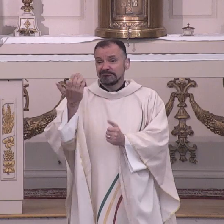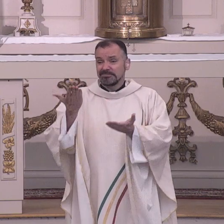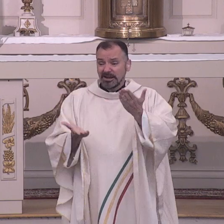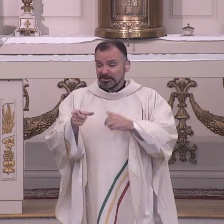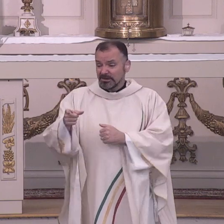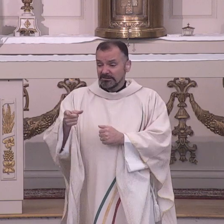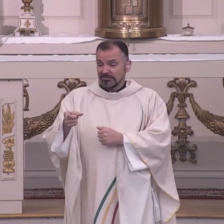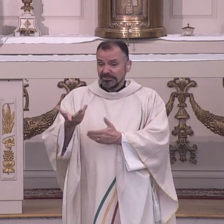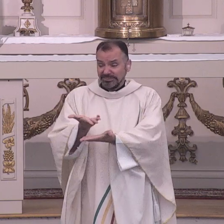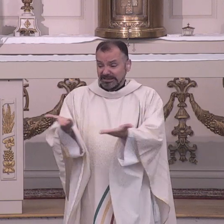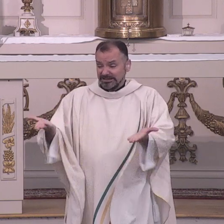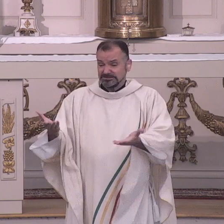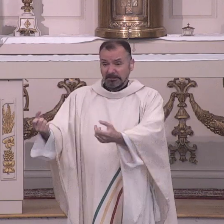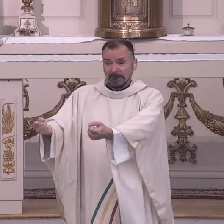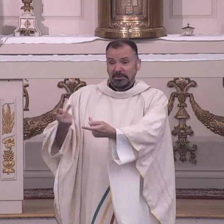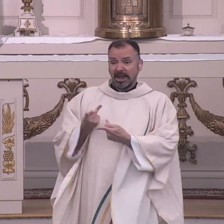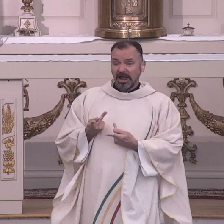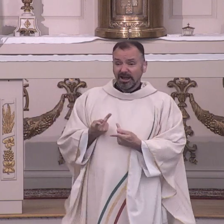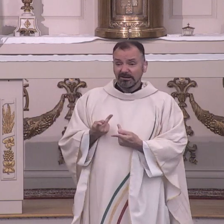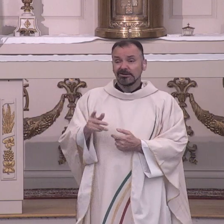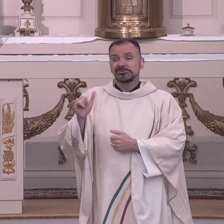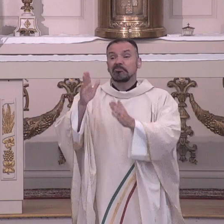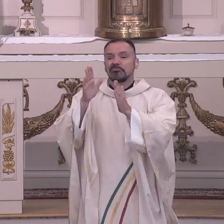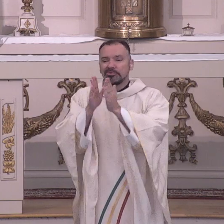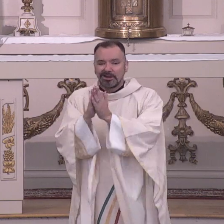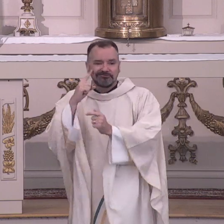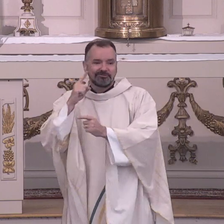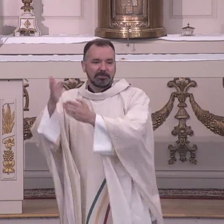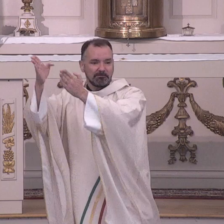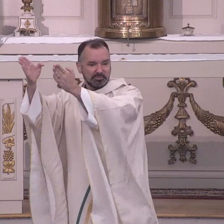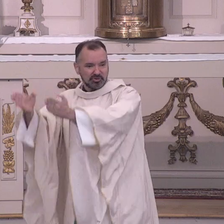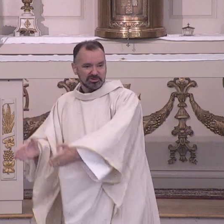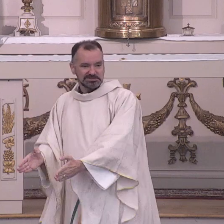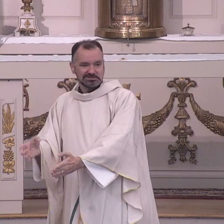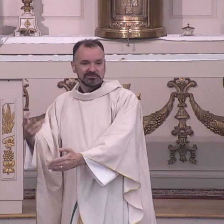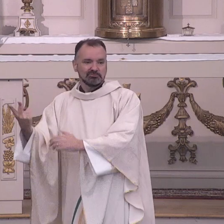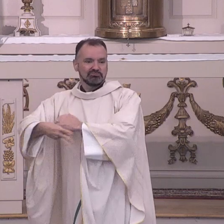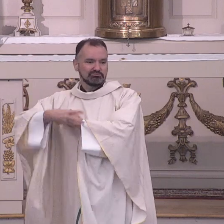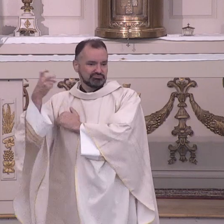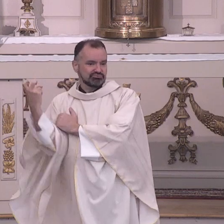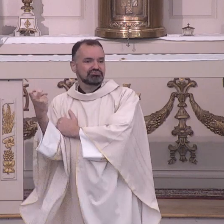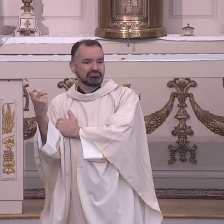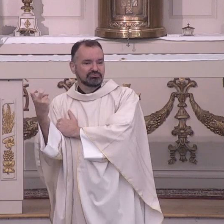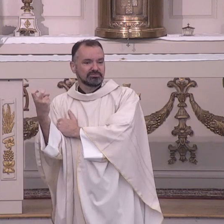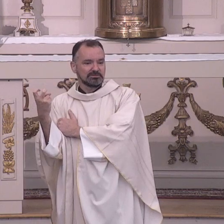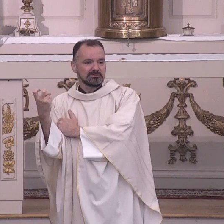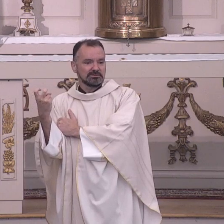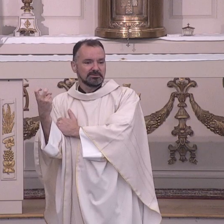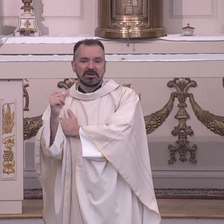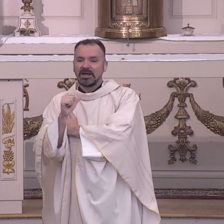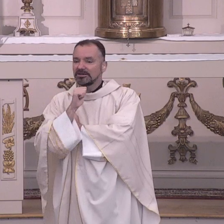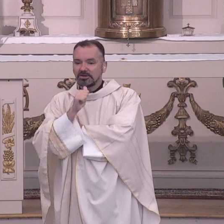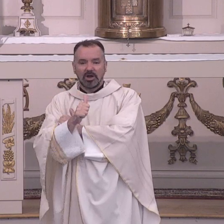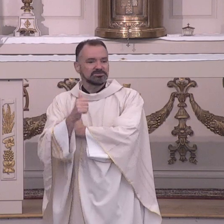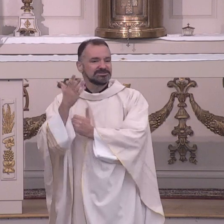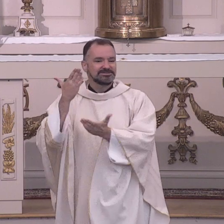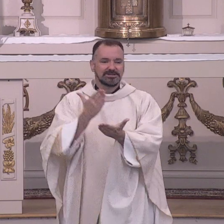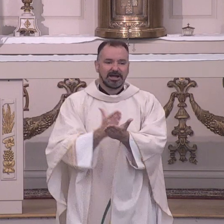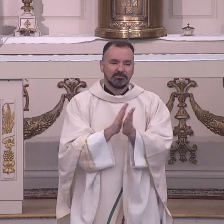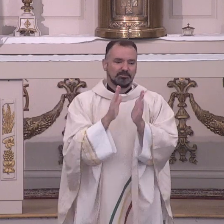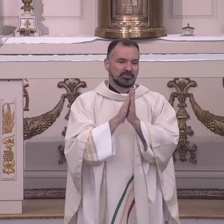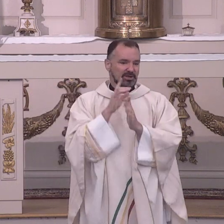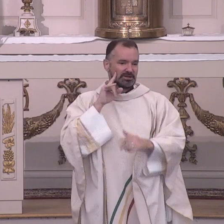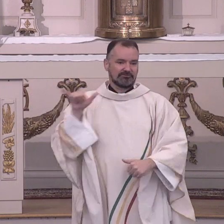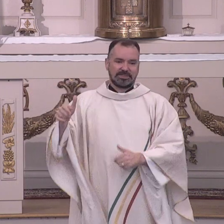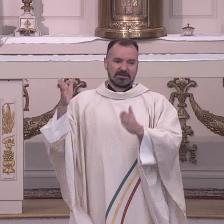also prayed during that time and was hopeful that maybe those things would come back and that the person who had stolen those